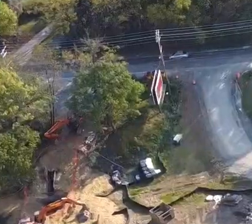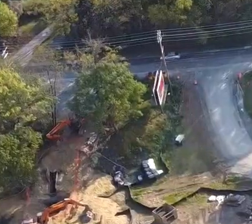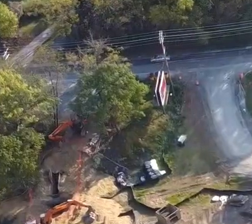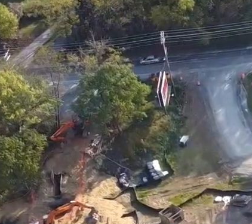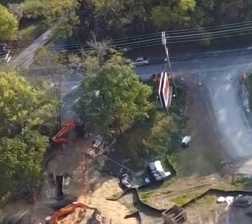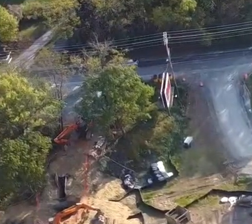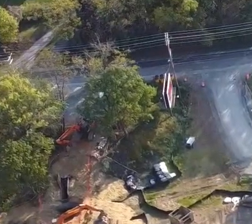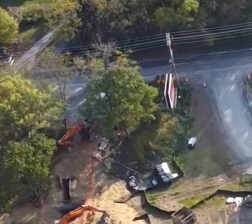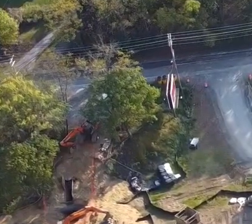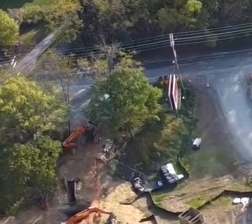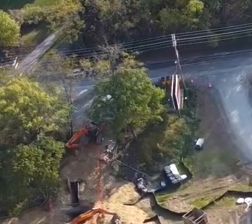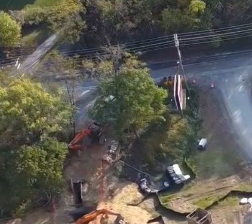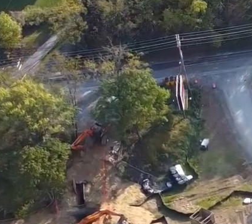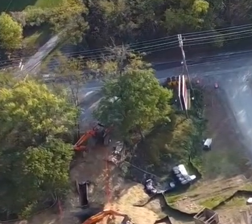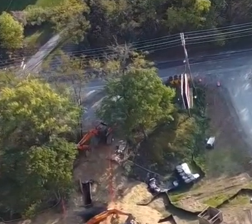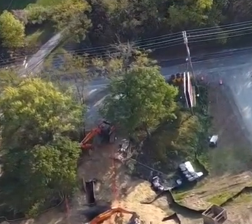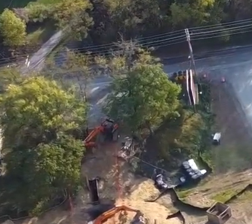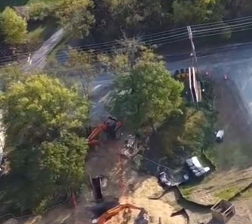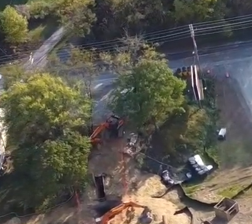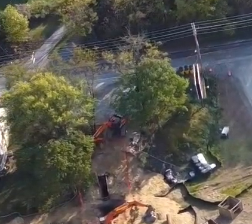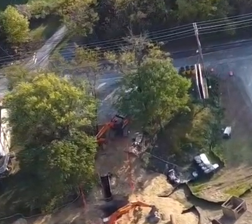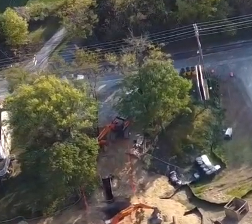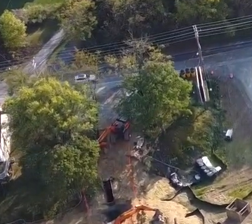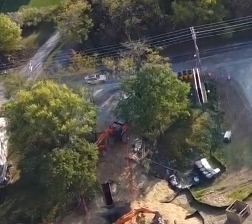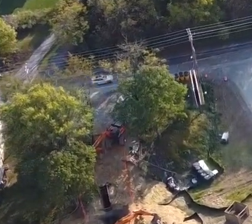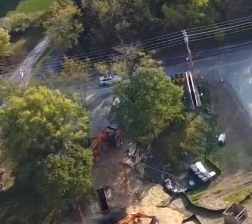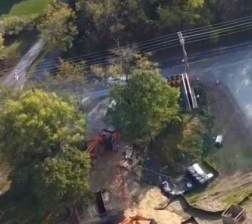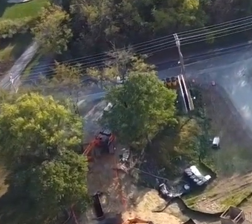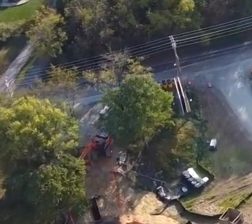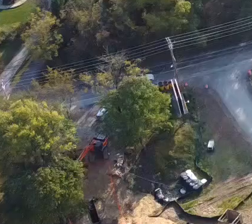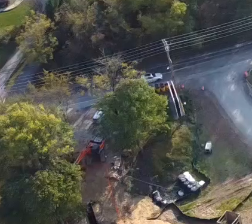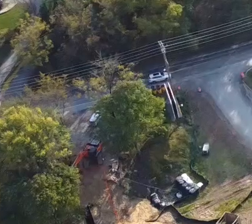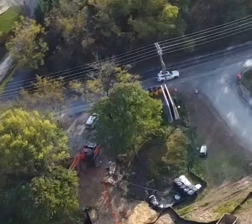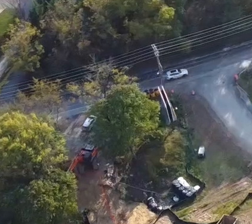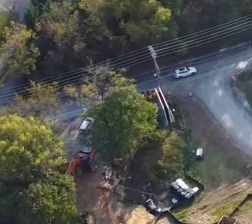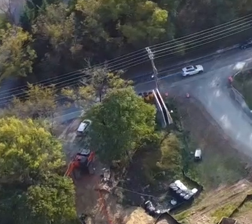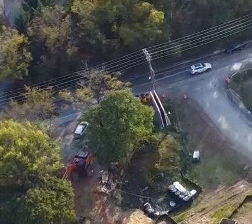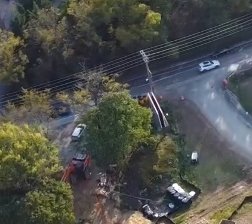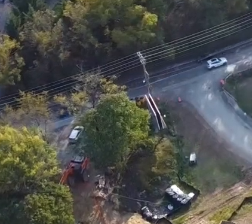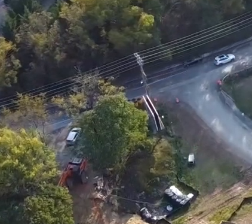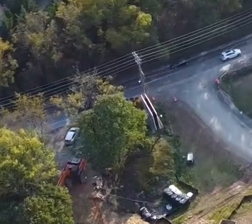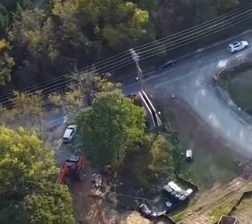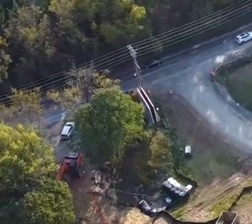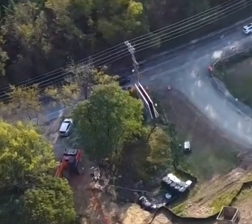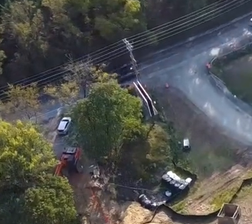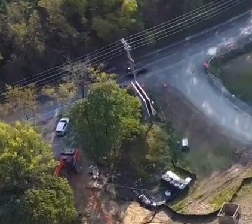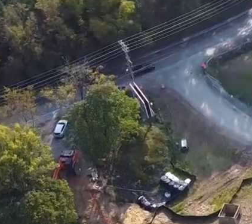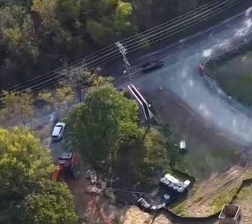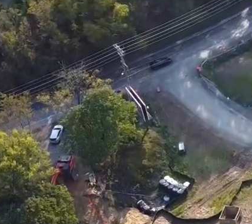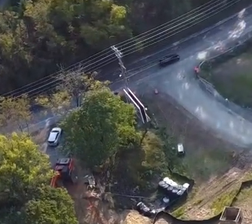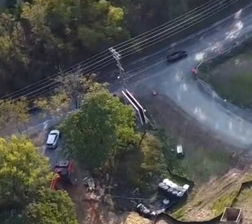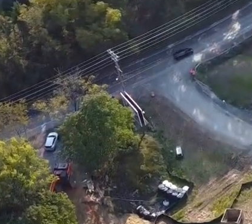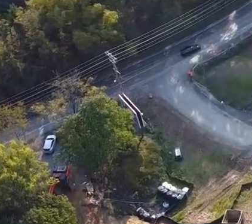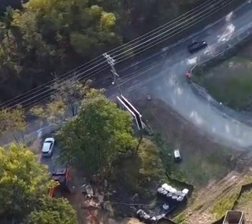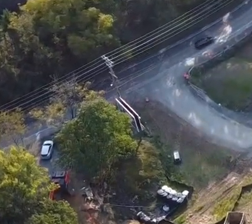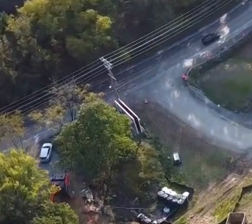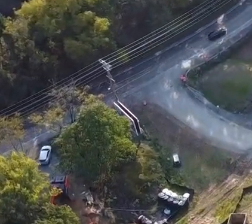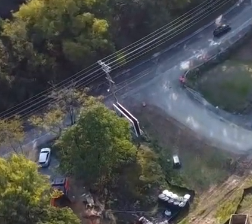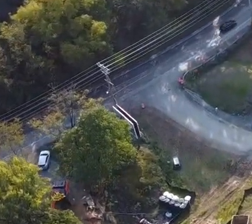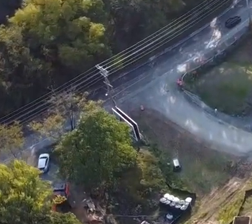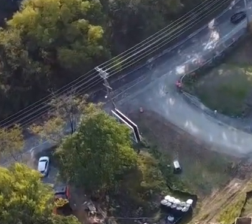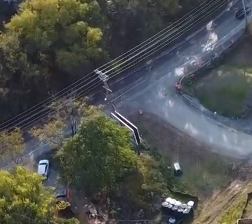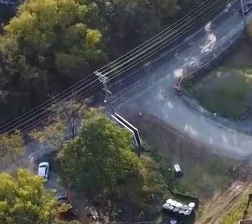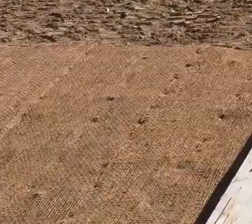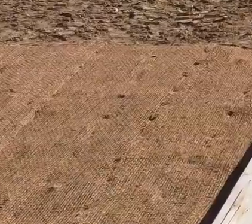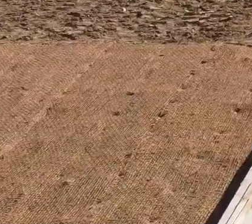Now, our retention ponds are key infrastructure projects that help better manage stormwater during weather events. These